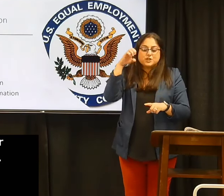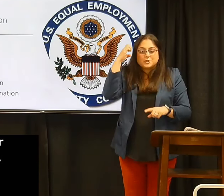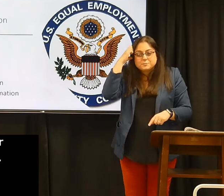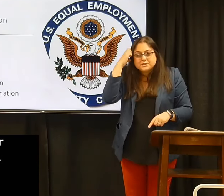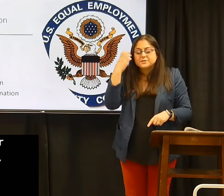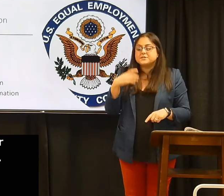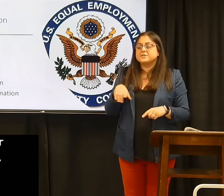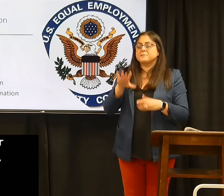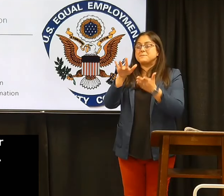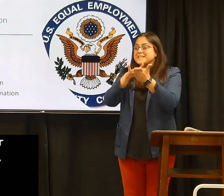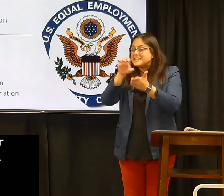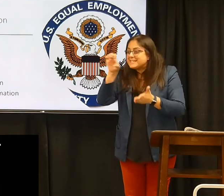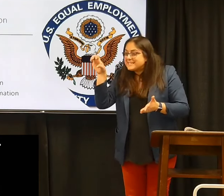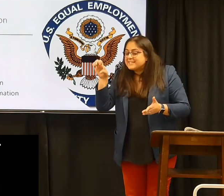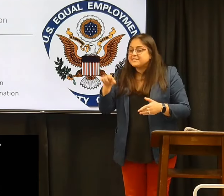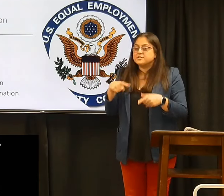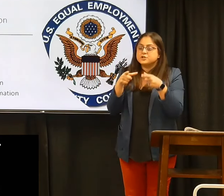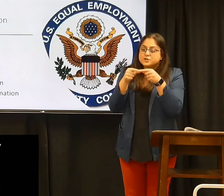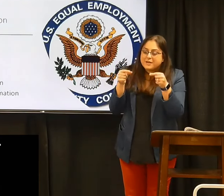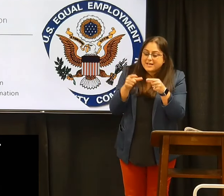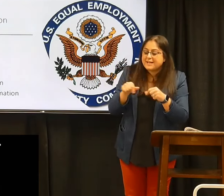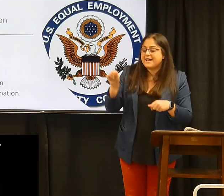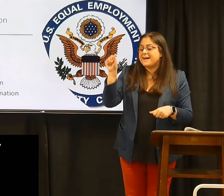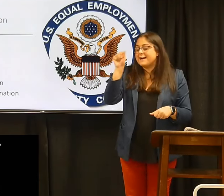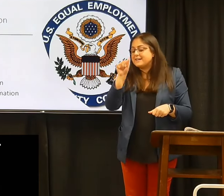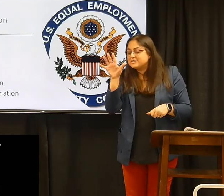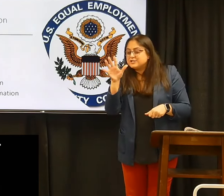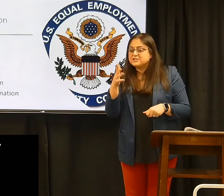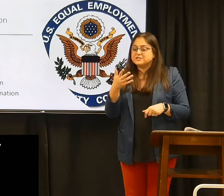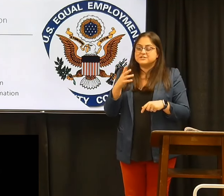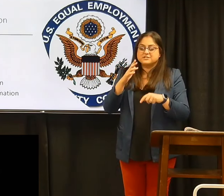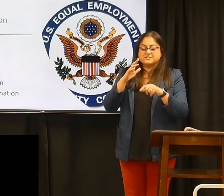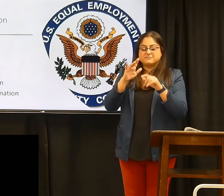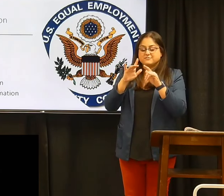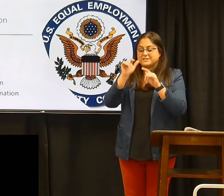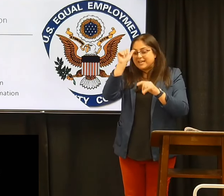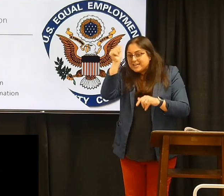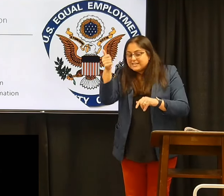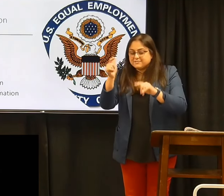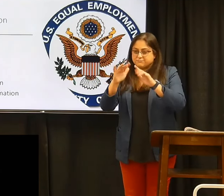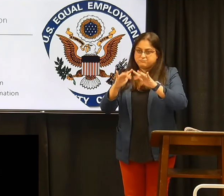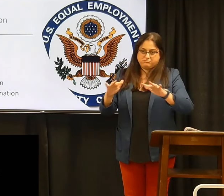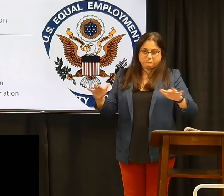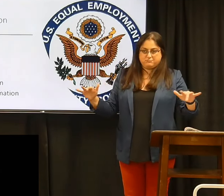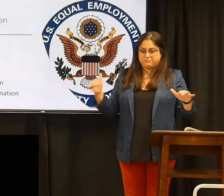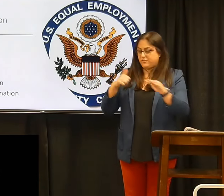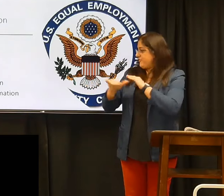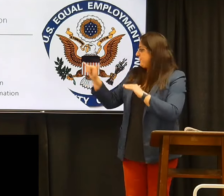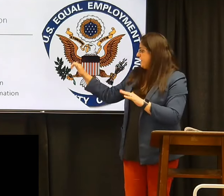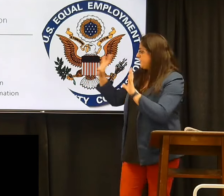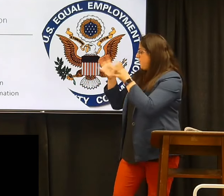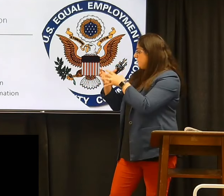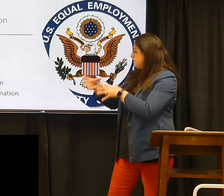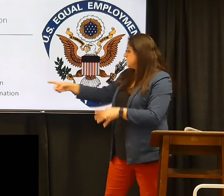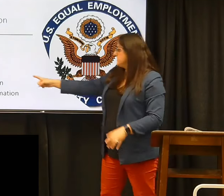National origin is where you're from, Europe, Middle East, Japan, Asia, India.